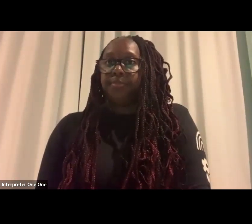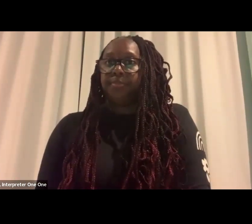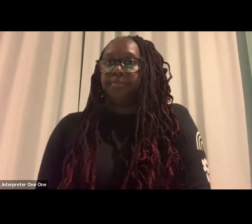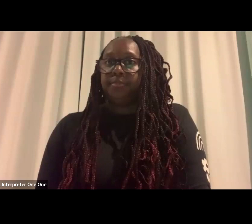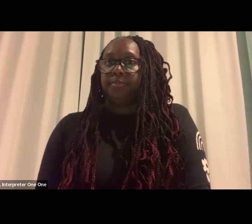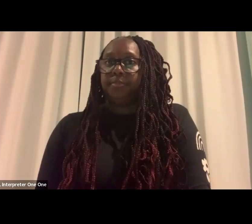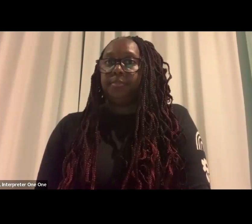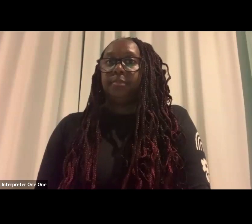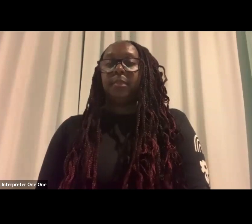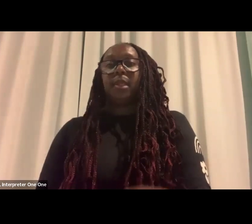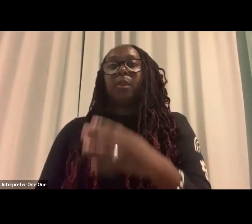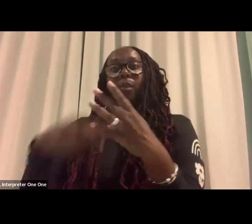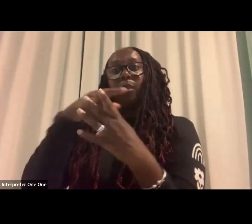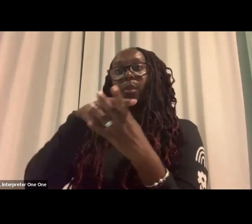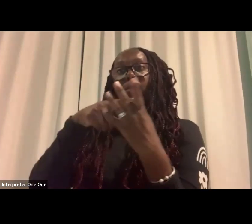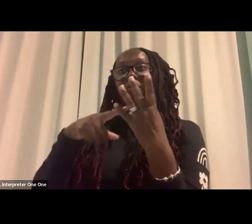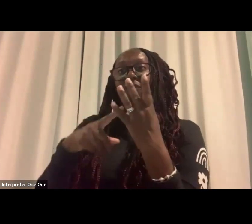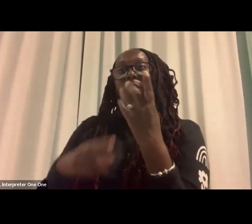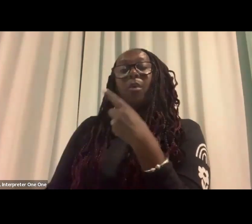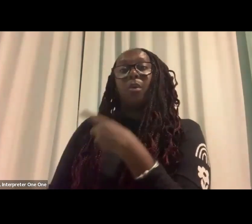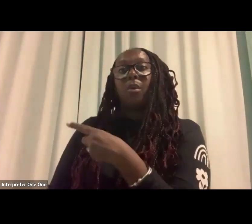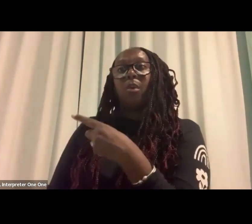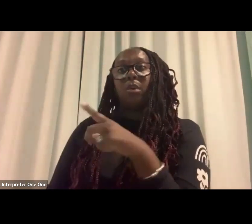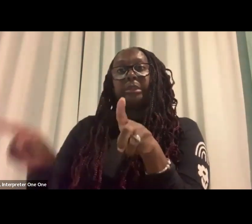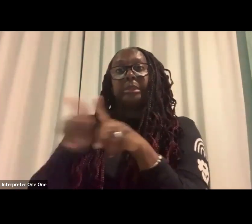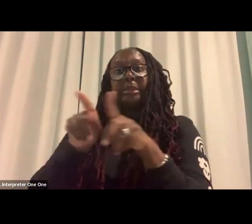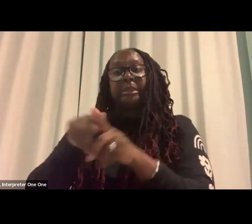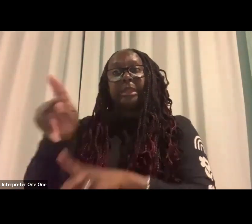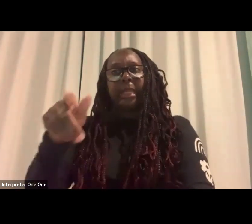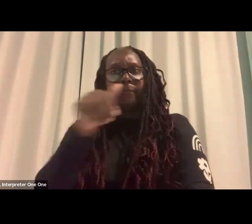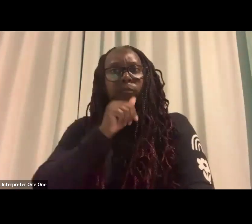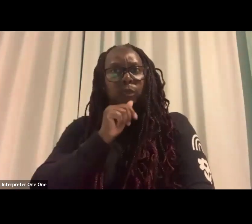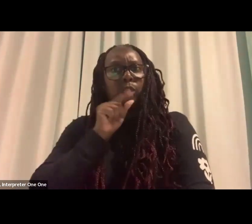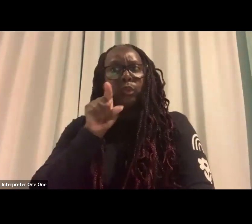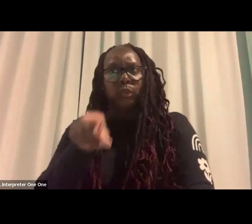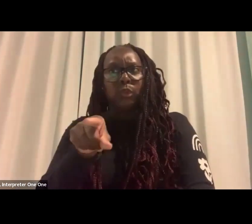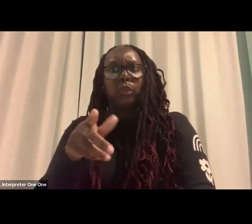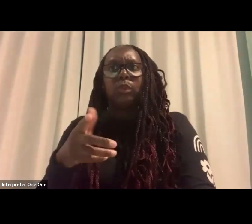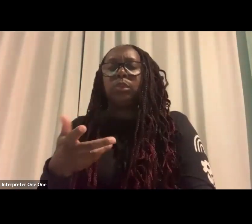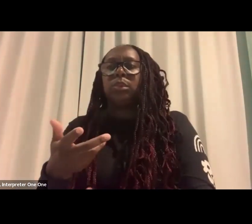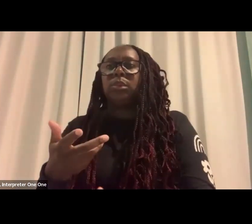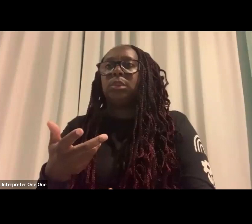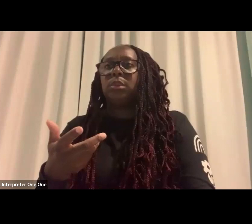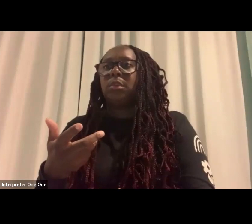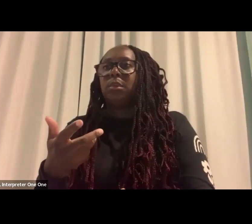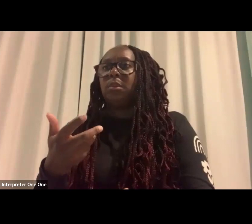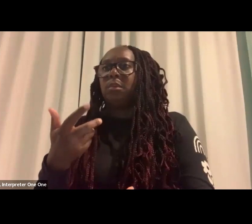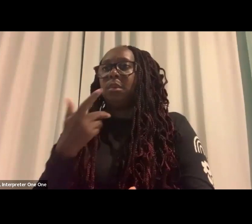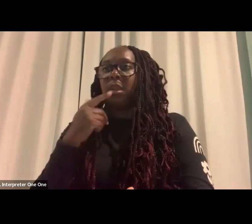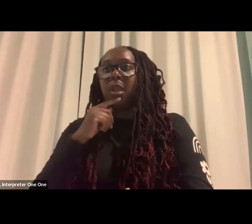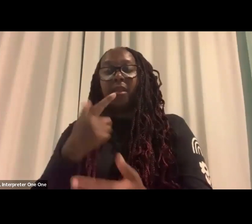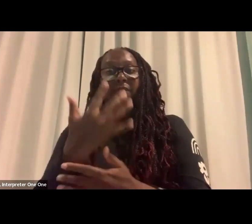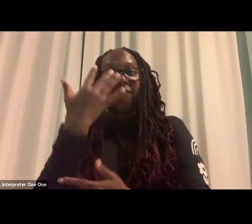4 pillars and all the 9 domains are practically used as a baseline and indicators for 5-year